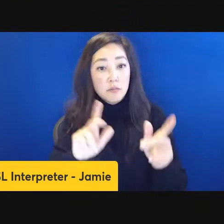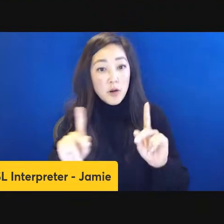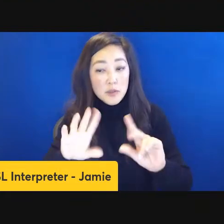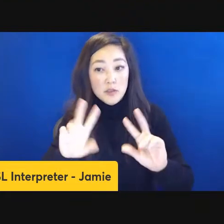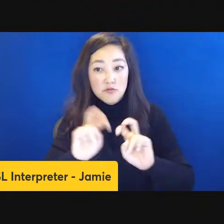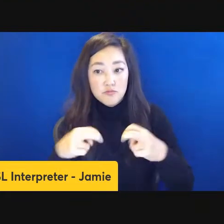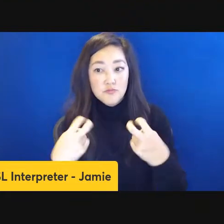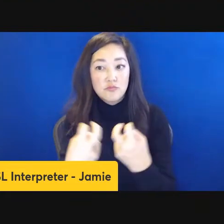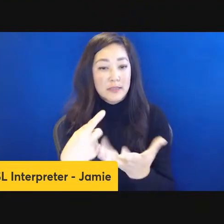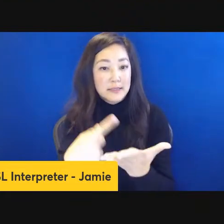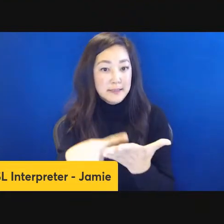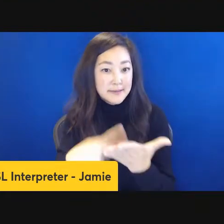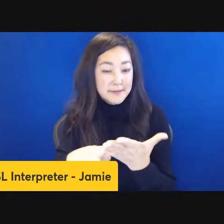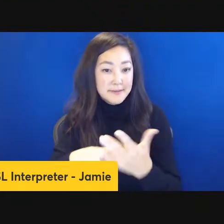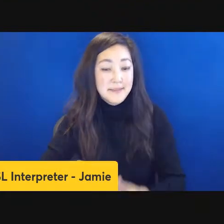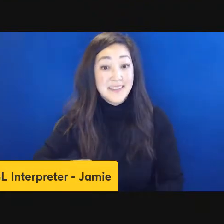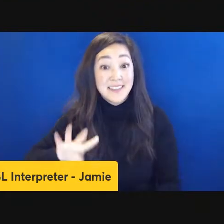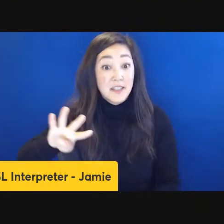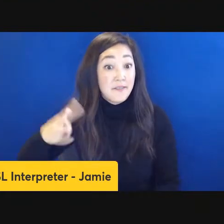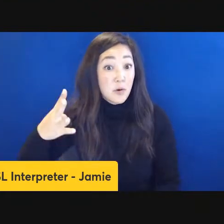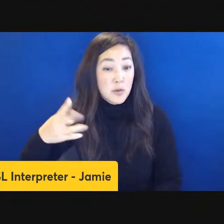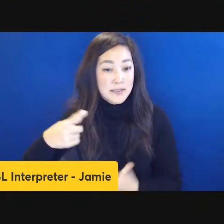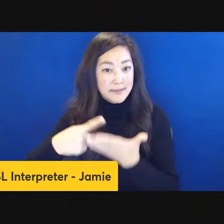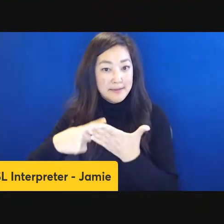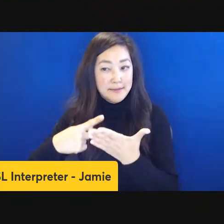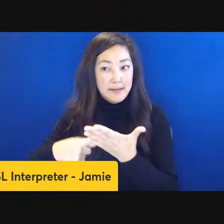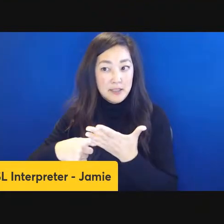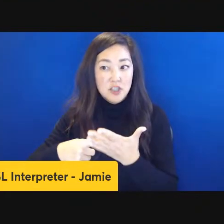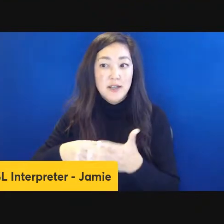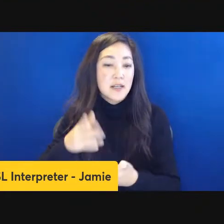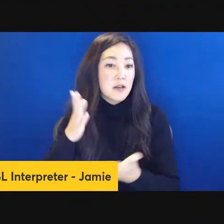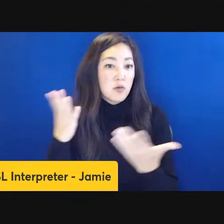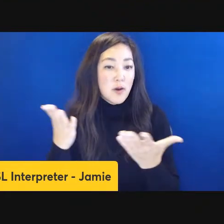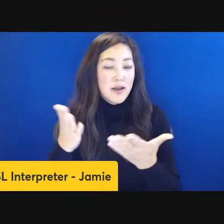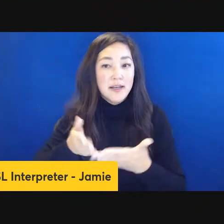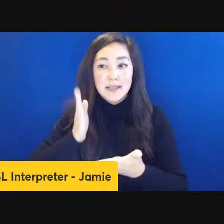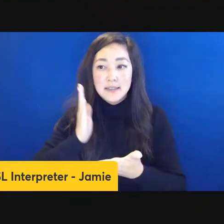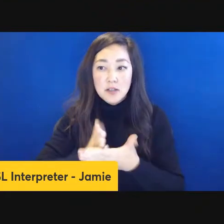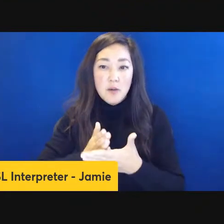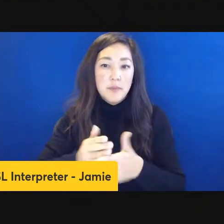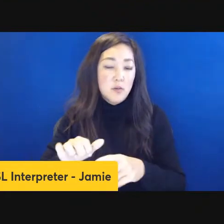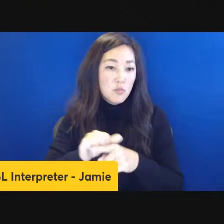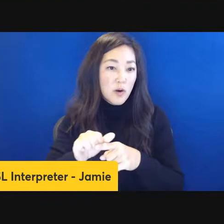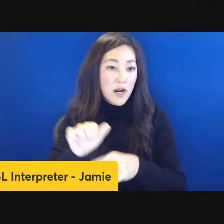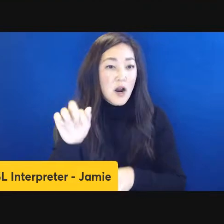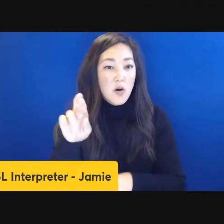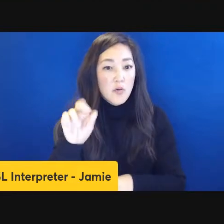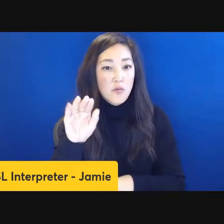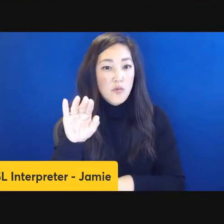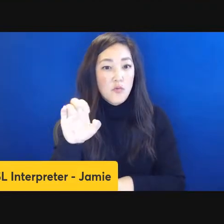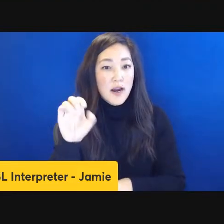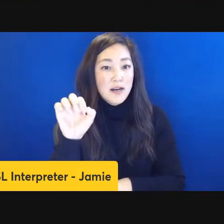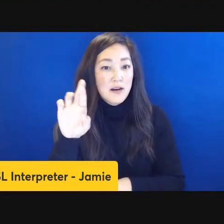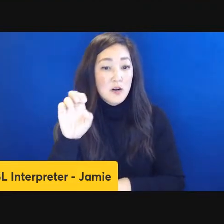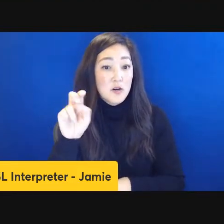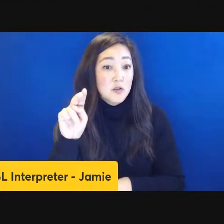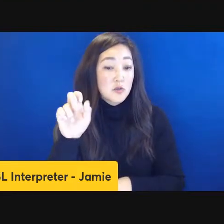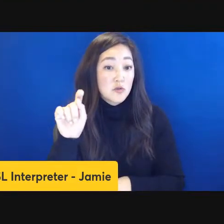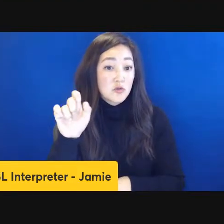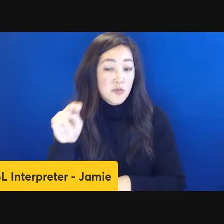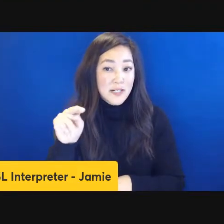Population Rounds, and the fourth talk in the series on ending the practice of race correction in medicine. For